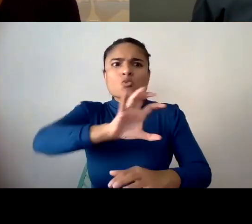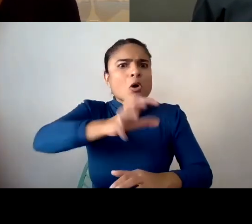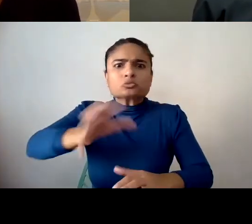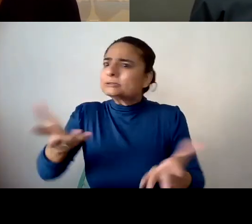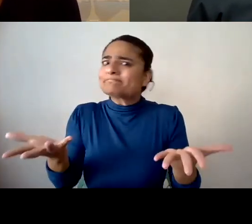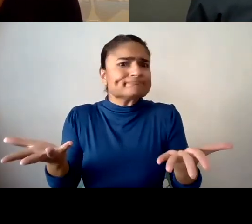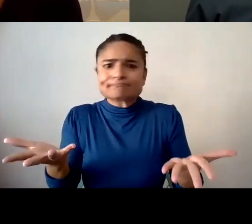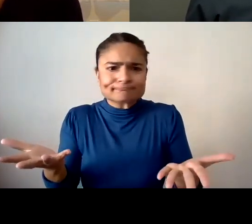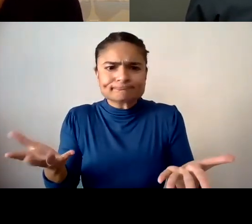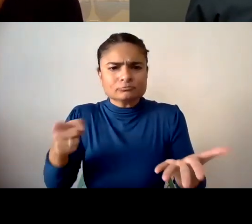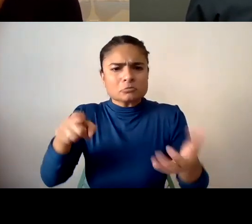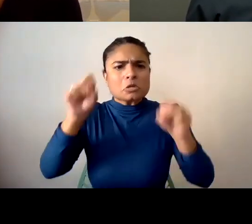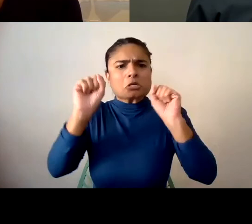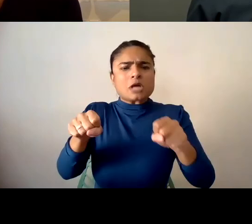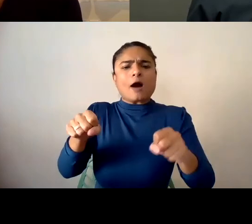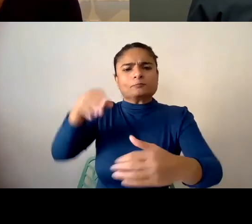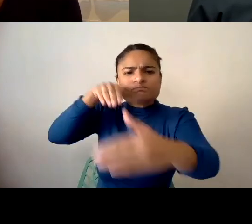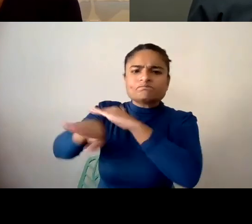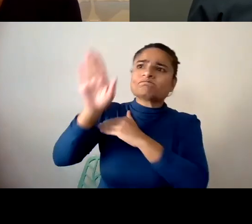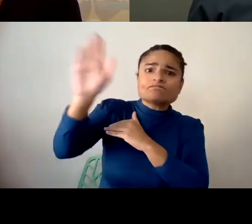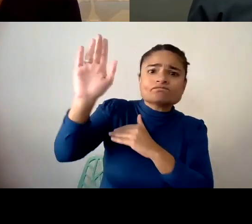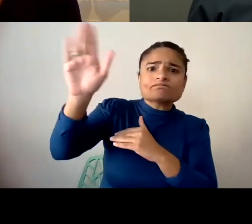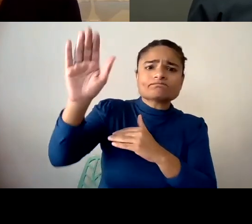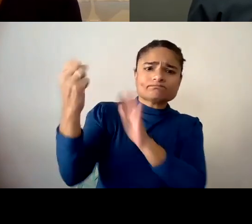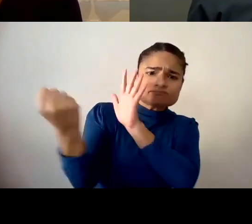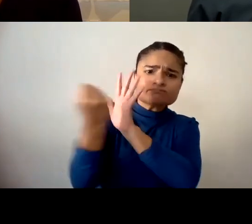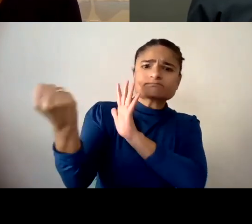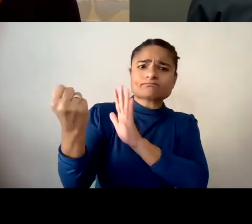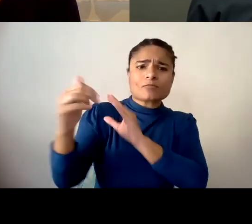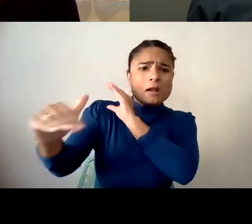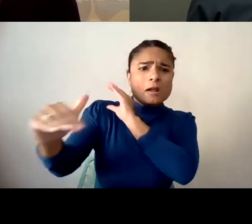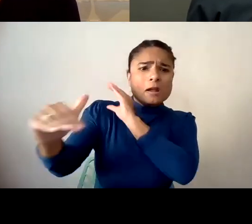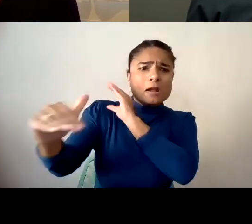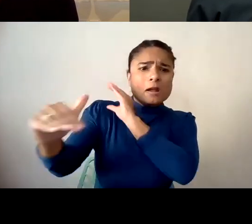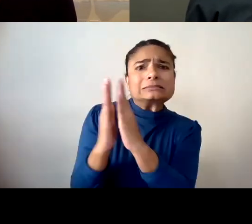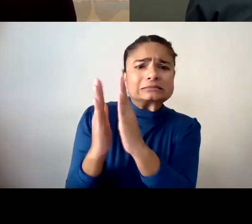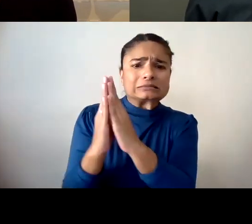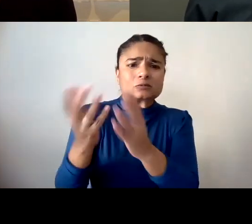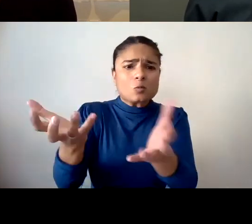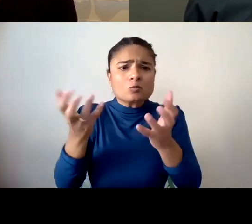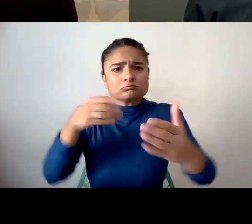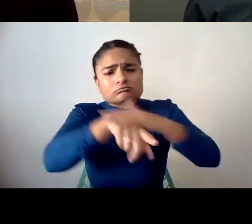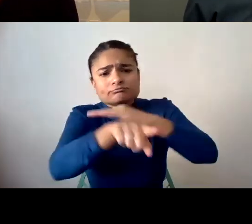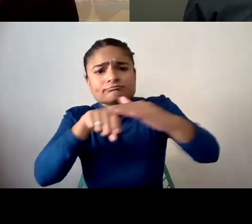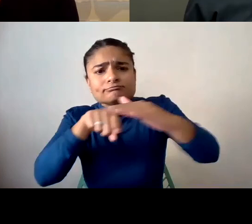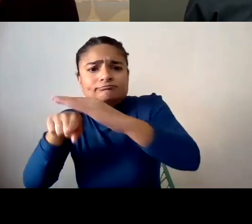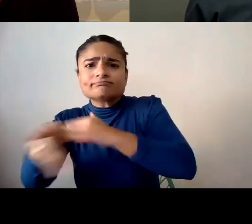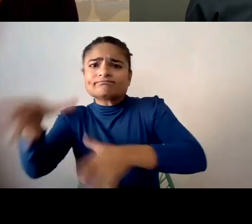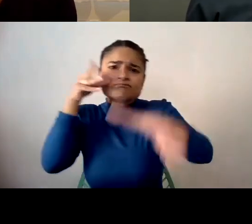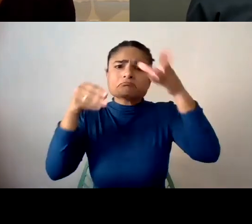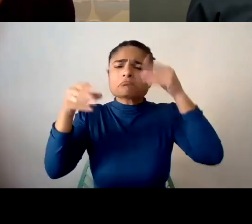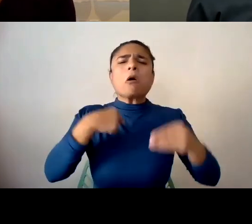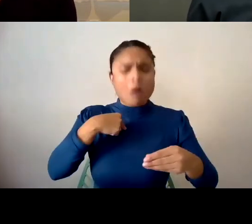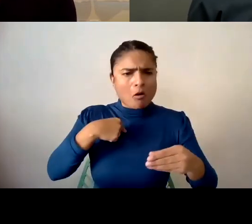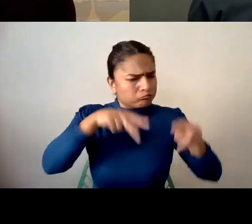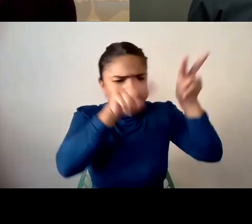to the accreditation email that I sent, and we can help you we're happy. Sorry, just a